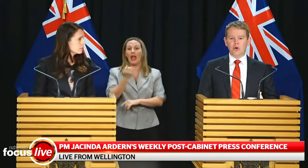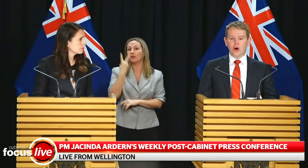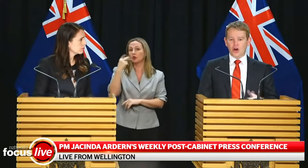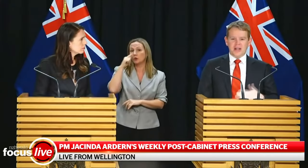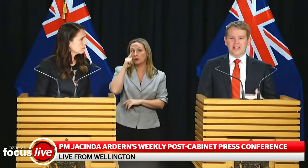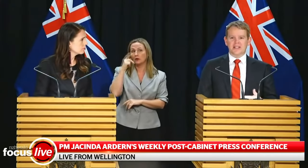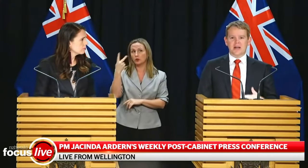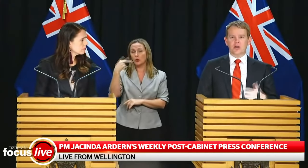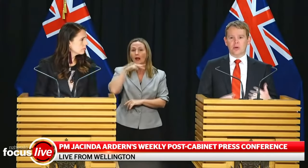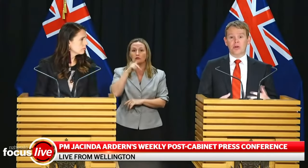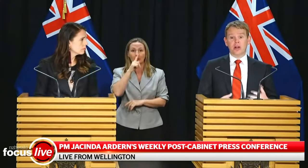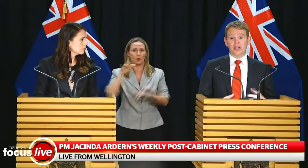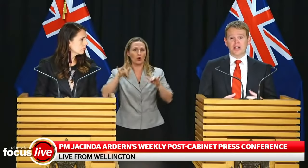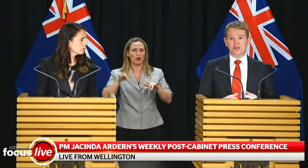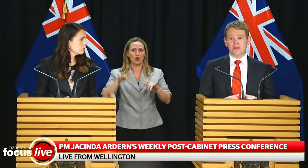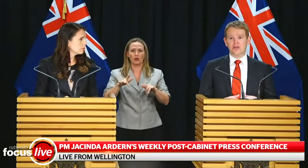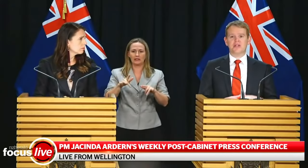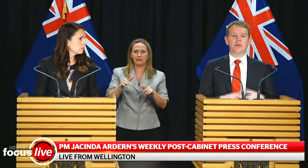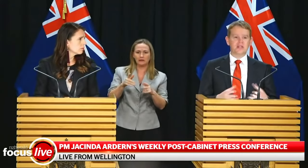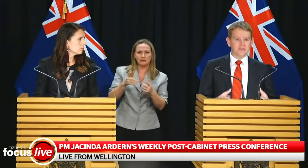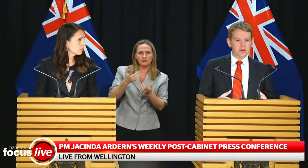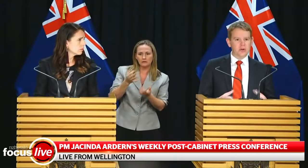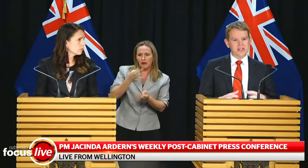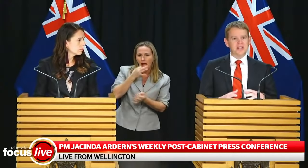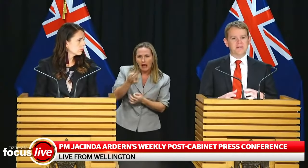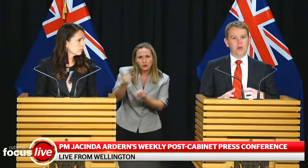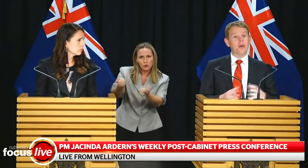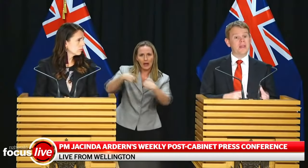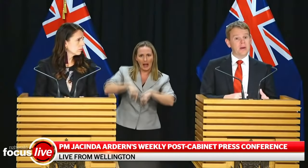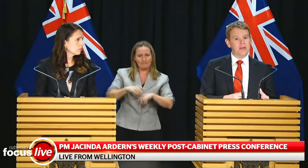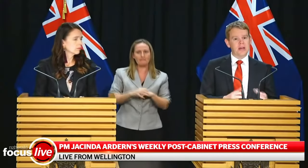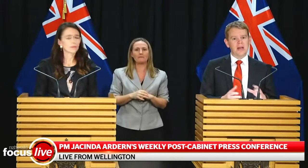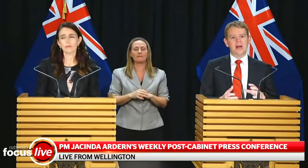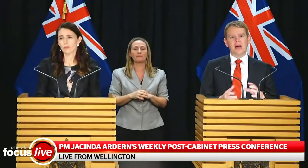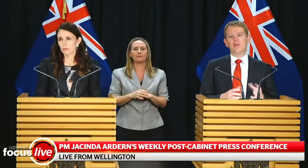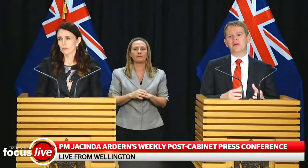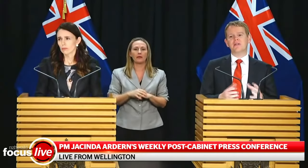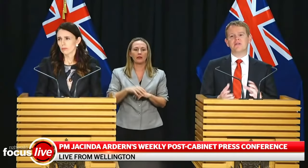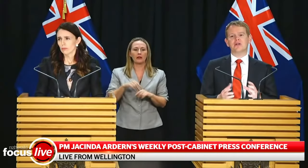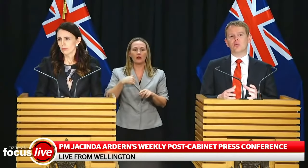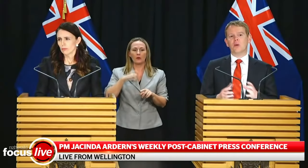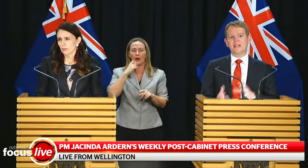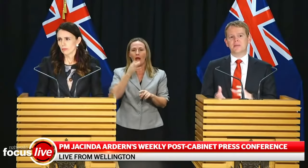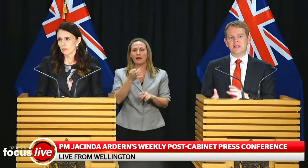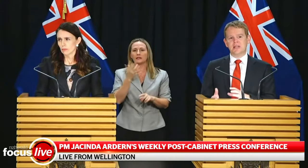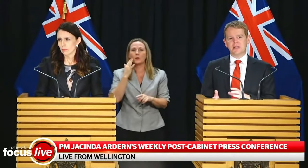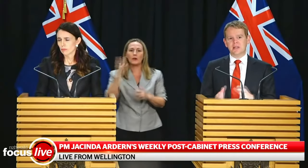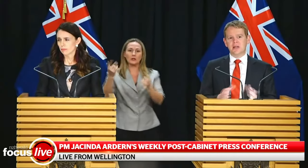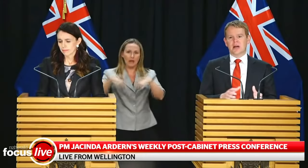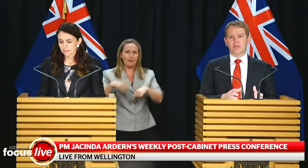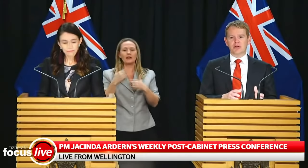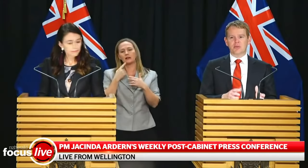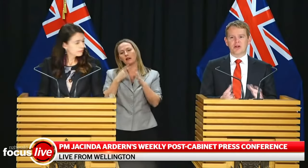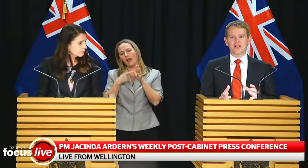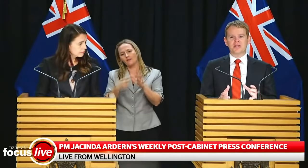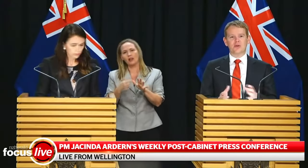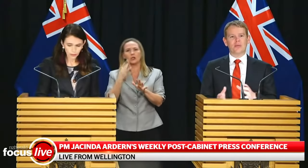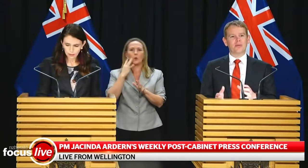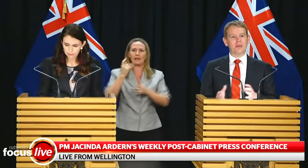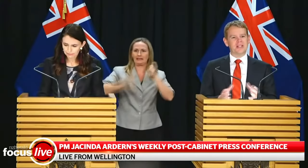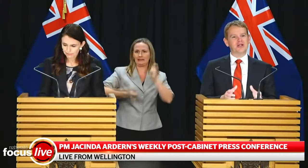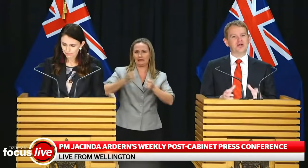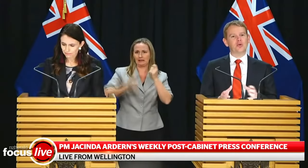people contact us and say, look, we were in a location of interest, they'll be interviewed to identify when they were there, and they'll be given advice on when to be tested, because we don't